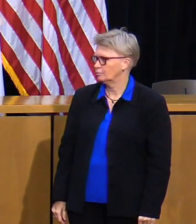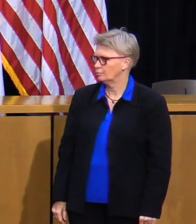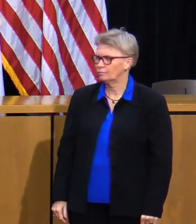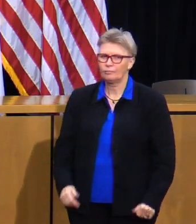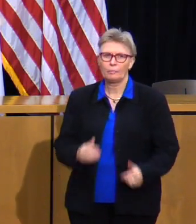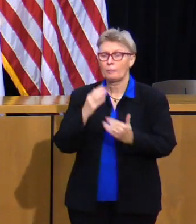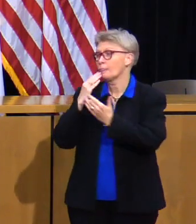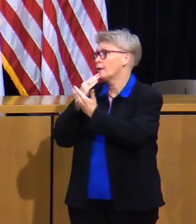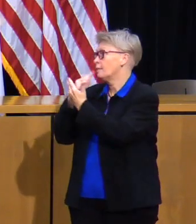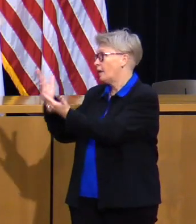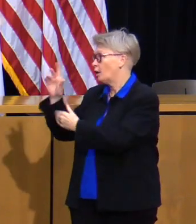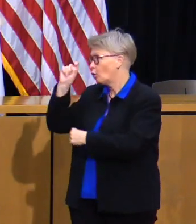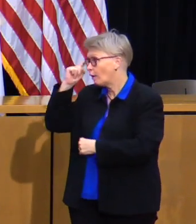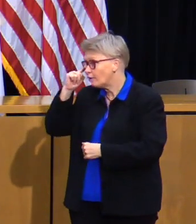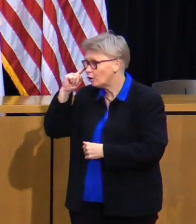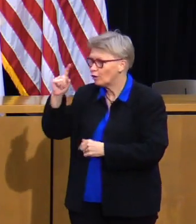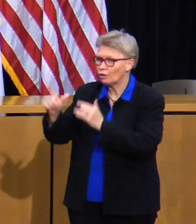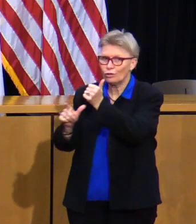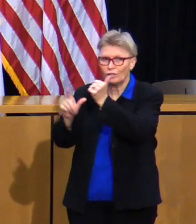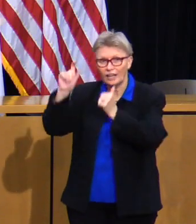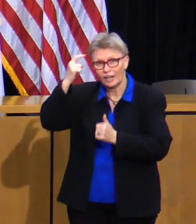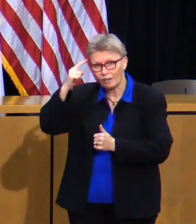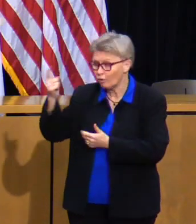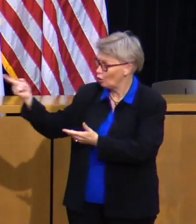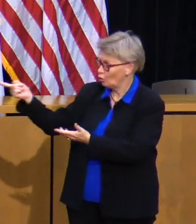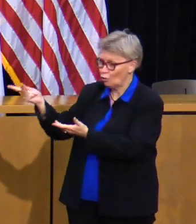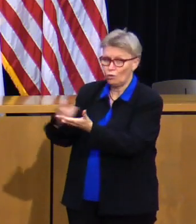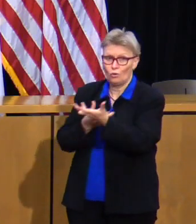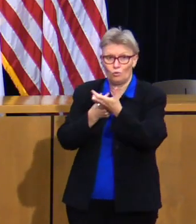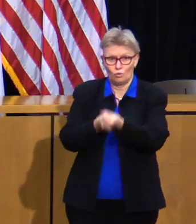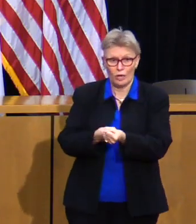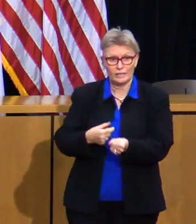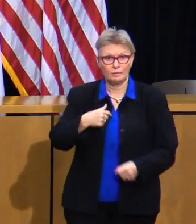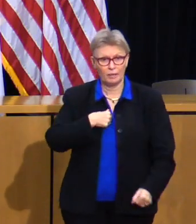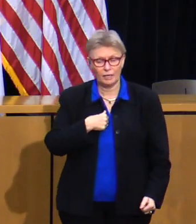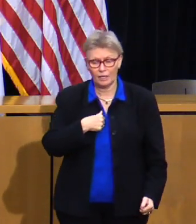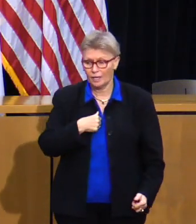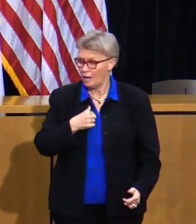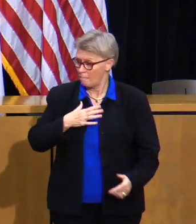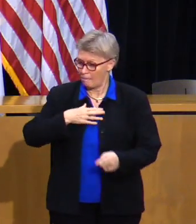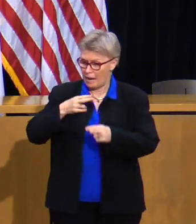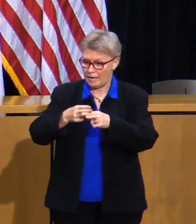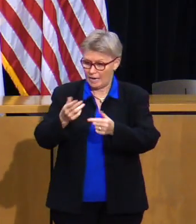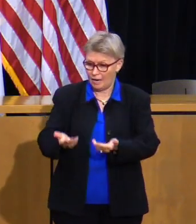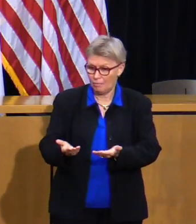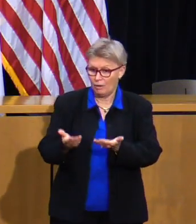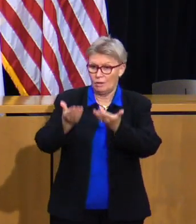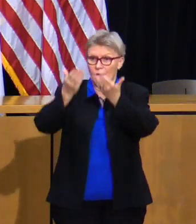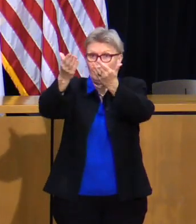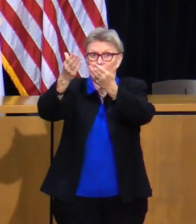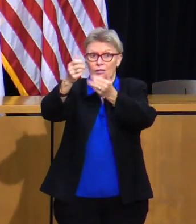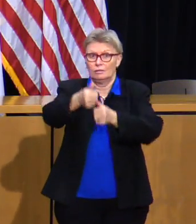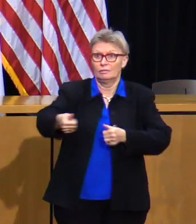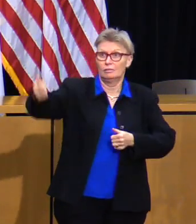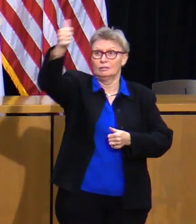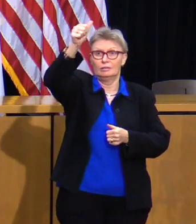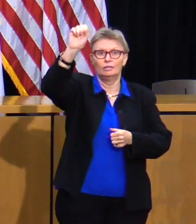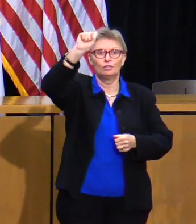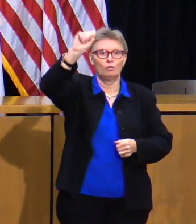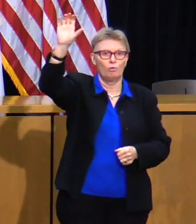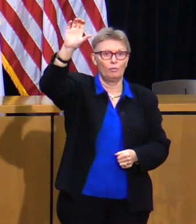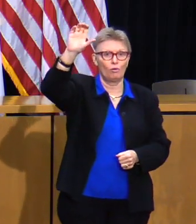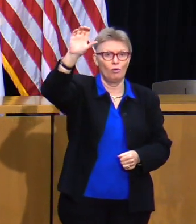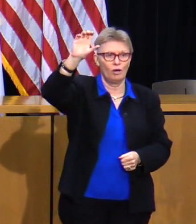Thank you, Governor and Lieutenant Governor, for putting your trust in me by nominating me to be an Associate Justice on the Supreme